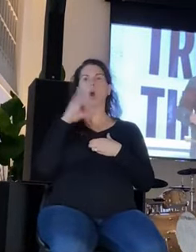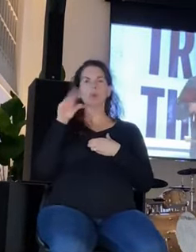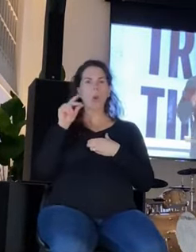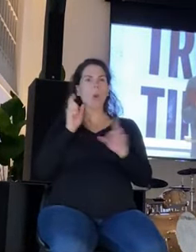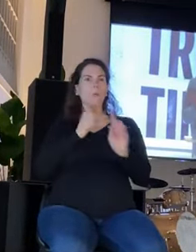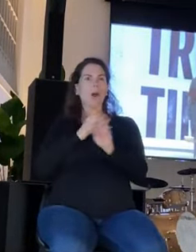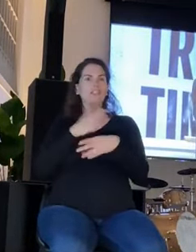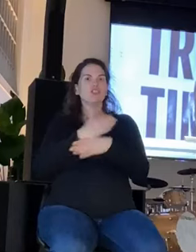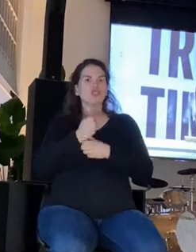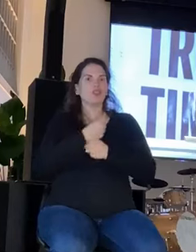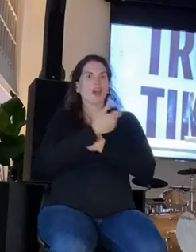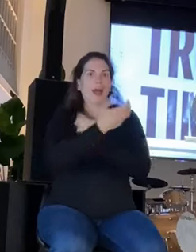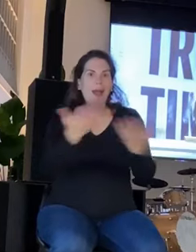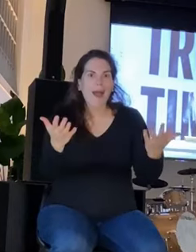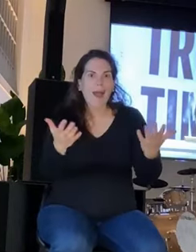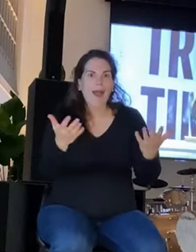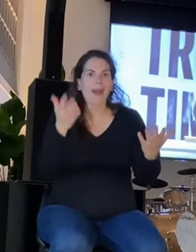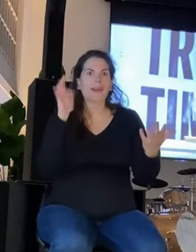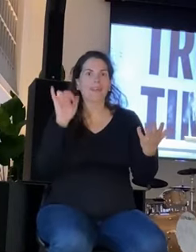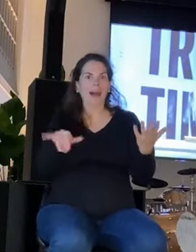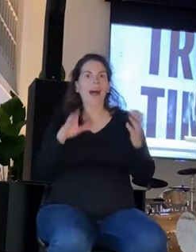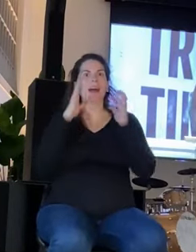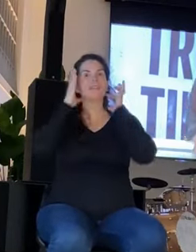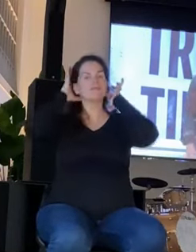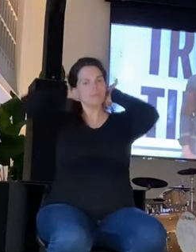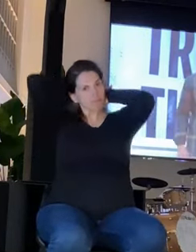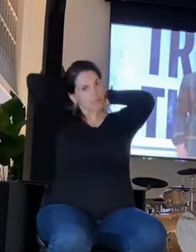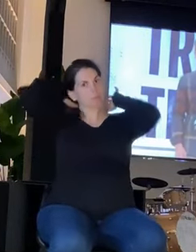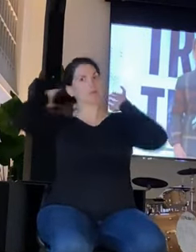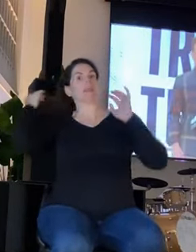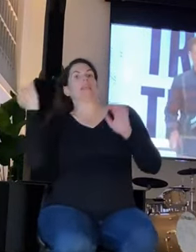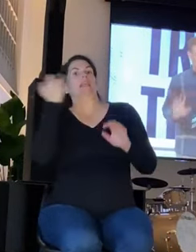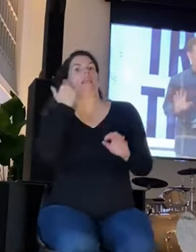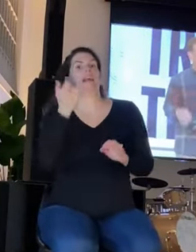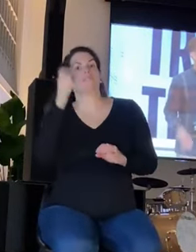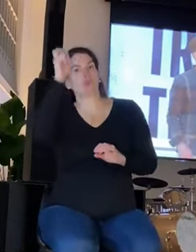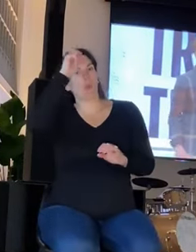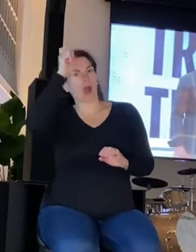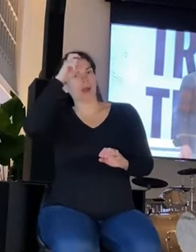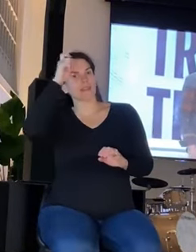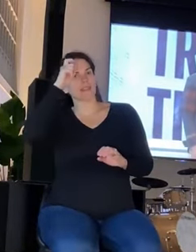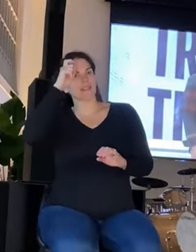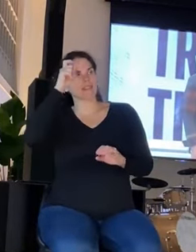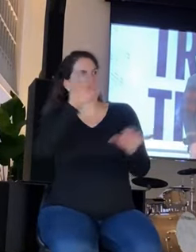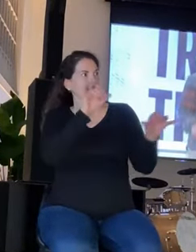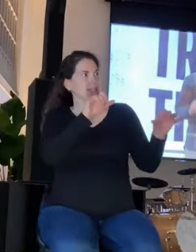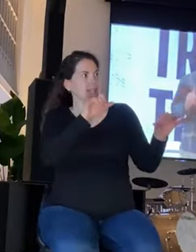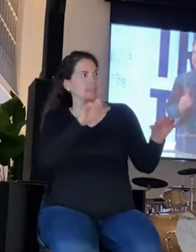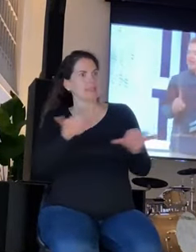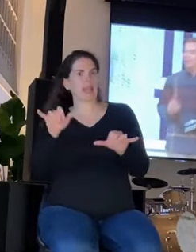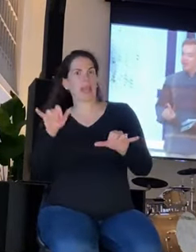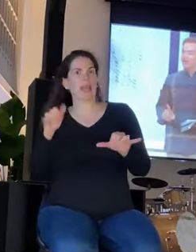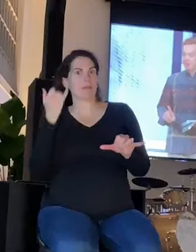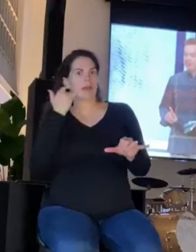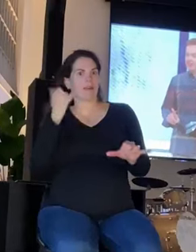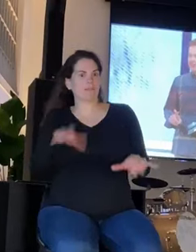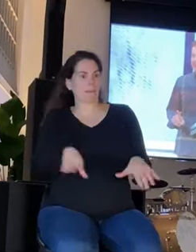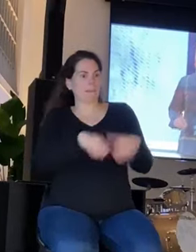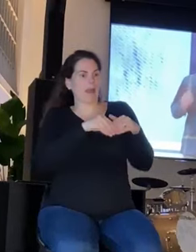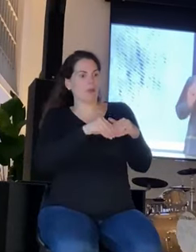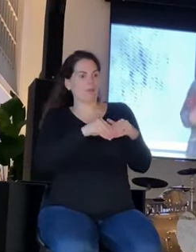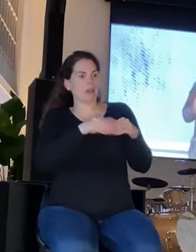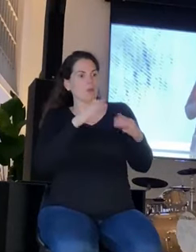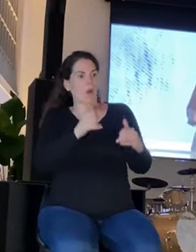to actually love wisdom the way he will love his future bride. So think about that for a minute. He said, you got to love